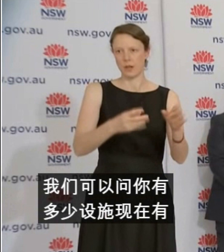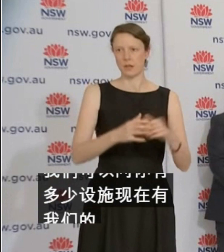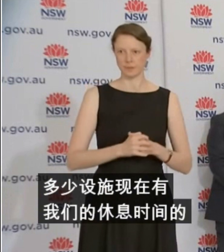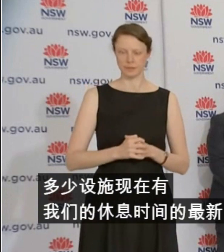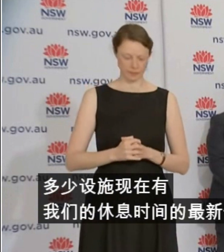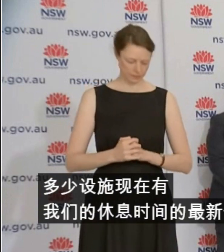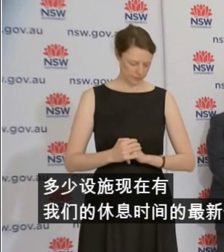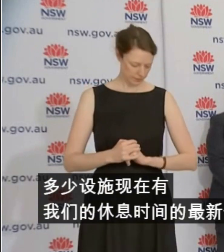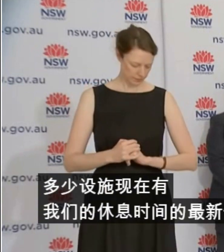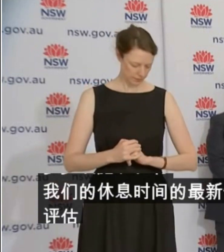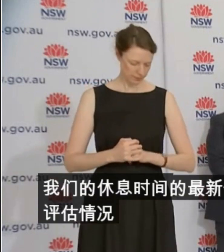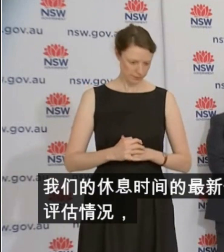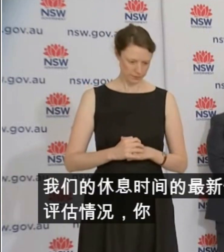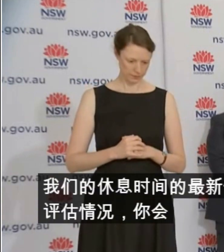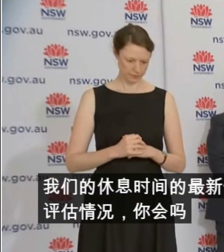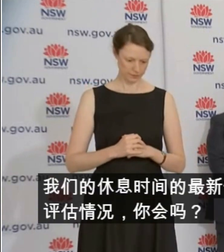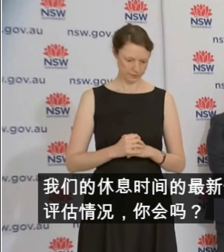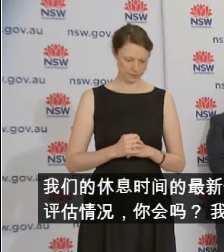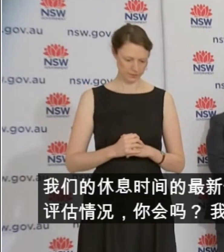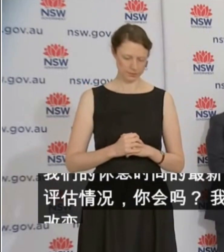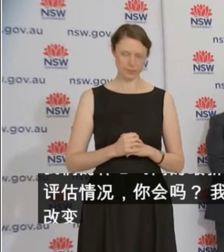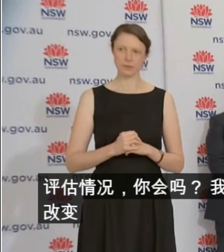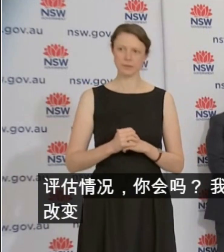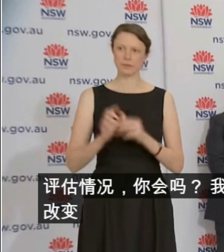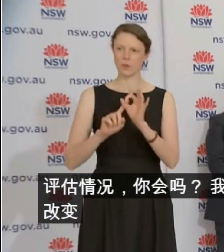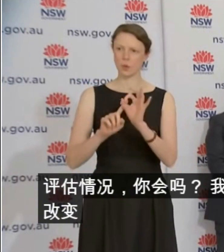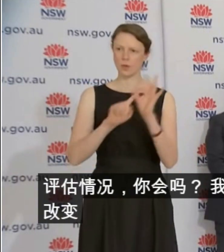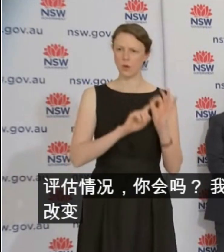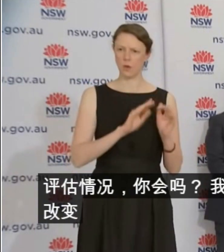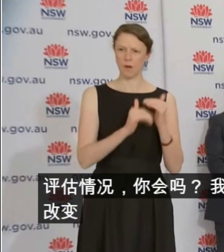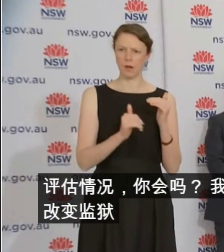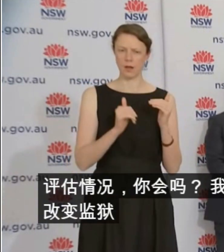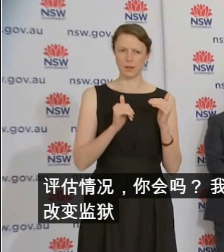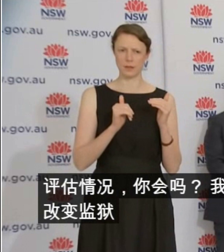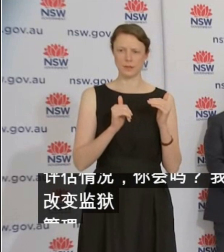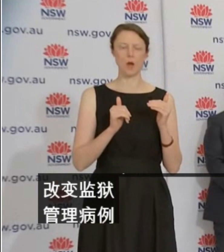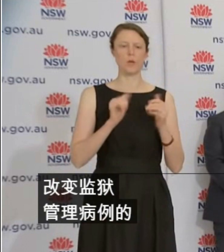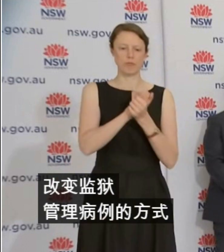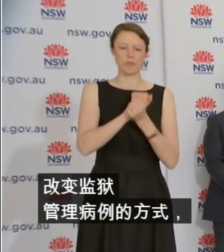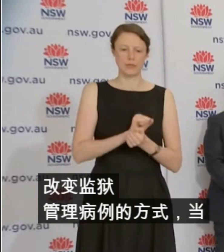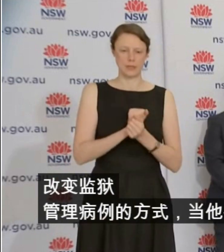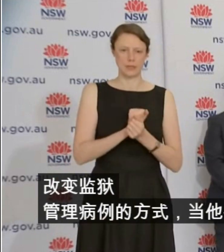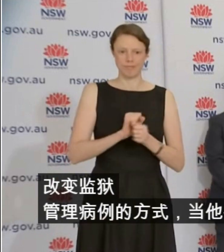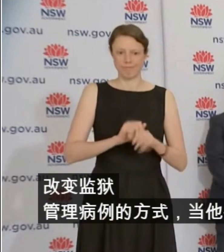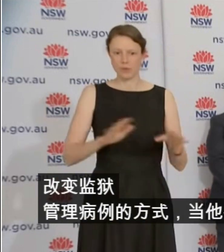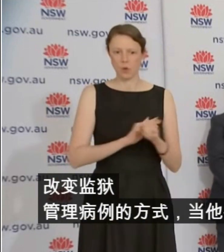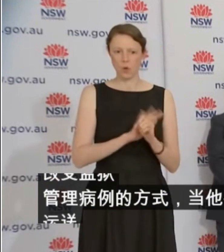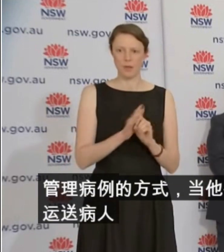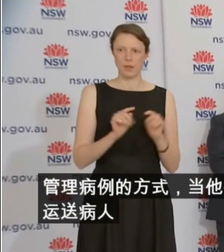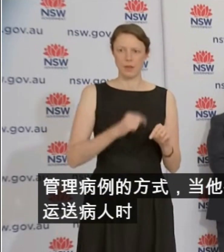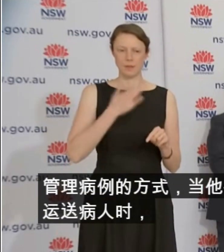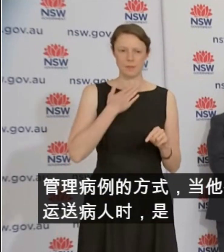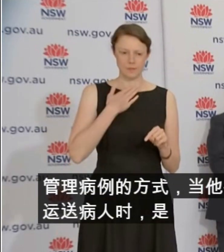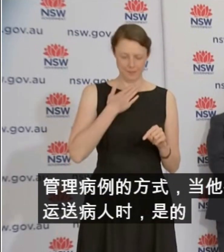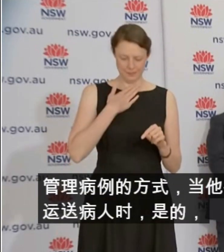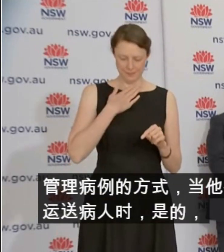now have outbreaks and just kind of assessing the situation? Will you be looking to change anything in terms of how prisons manage cases when they see them, how they